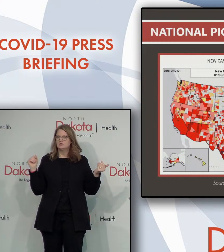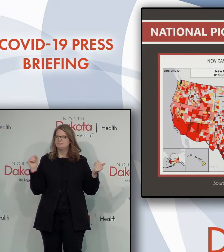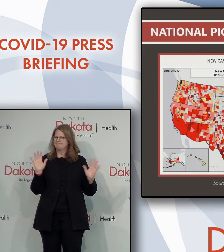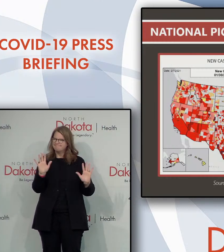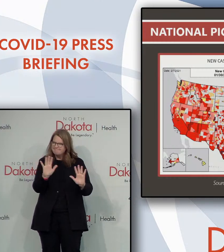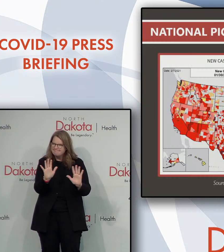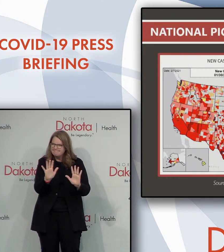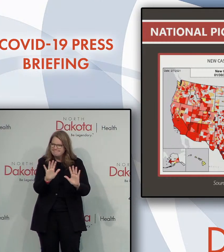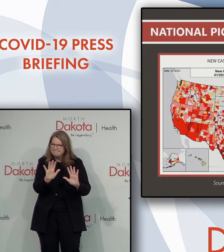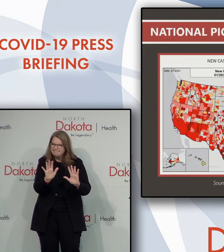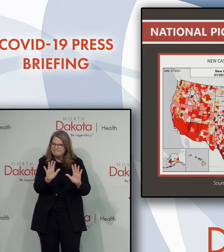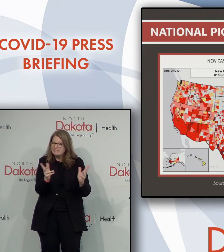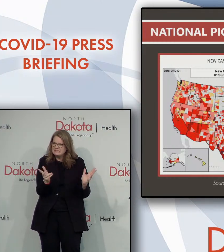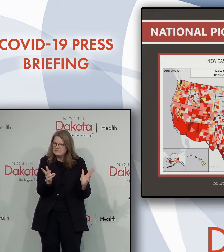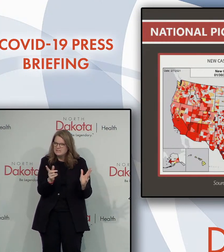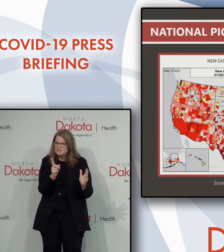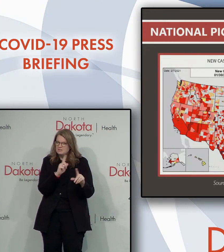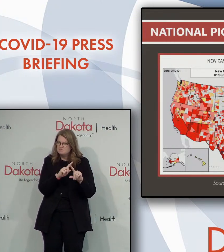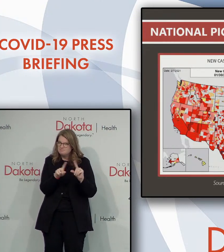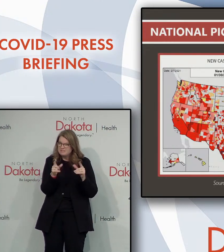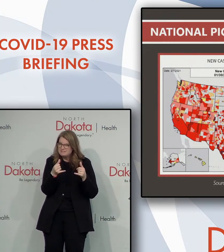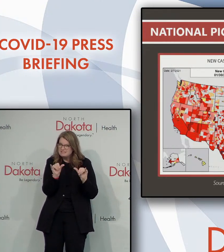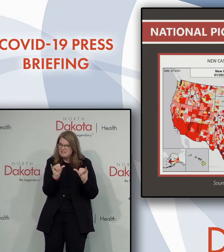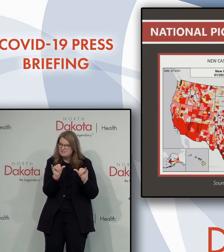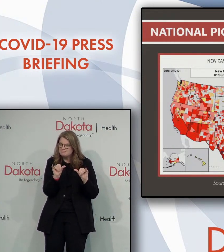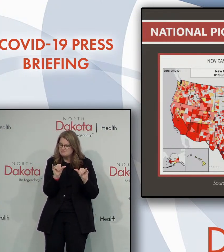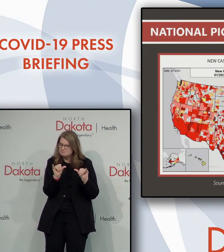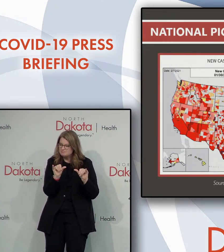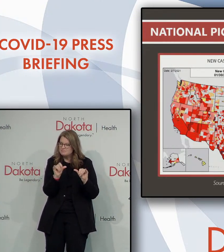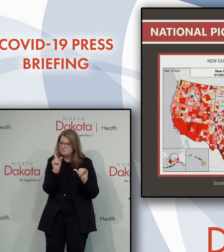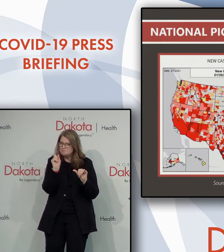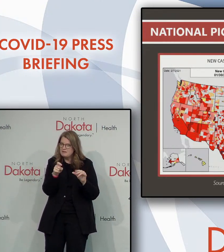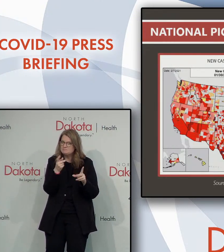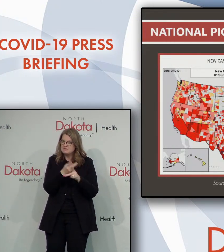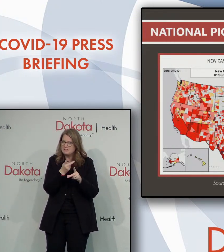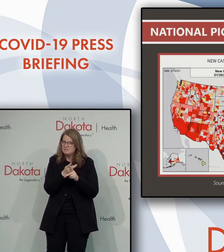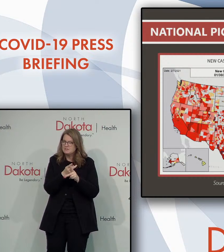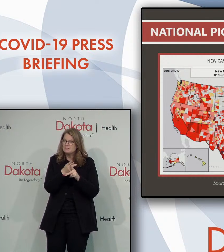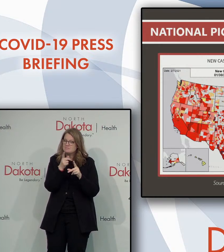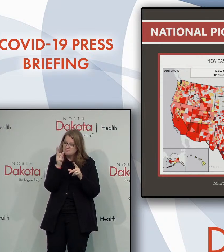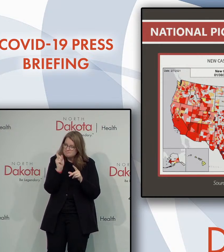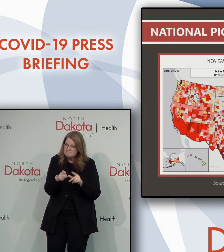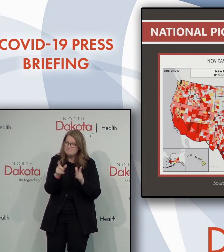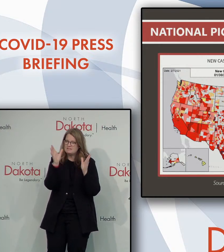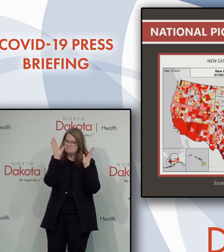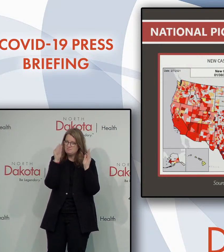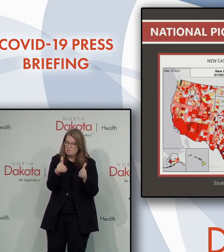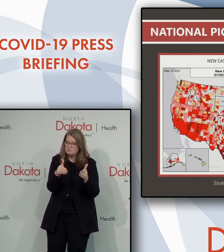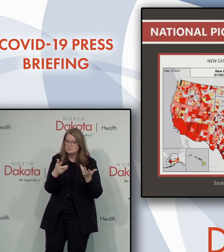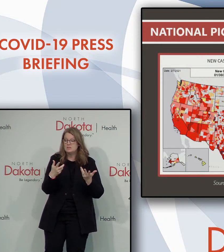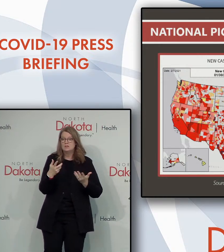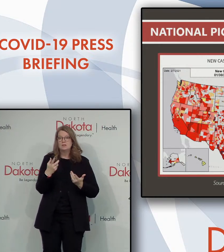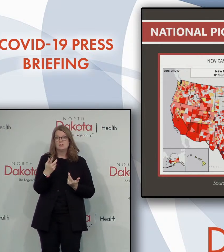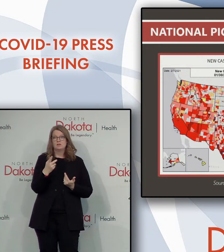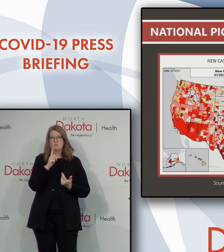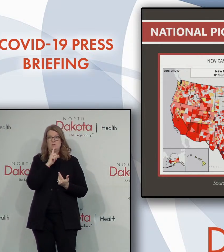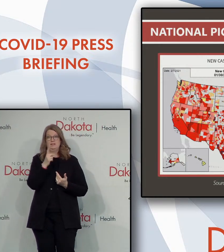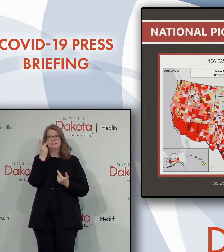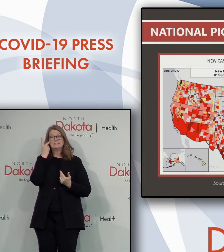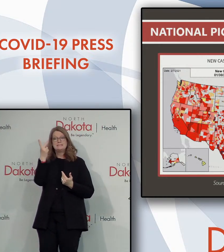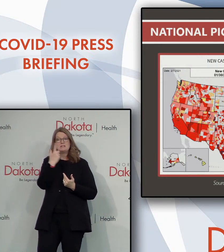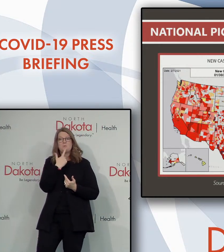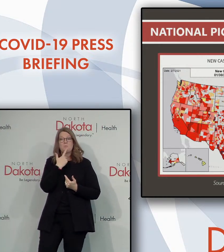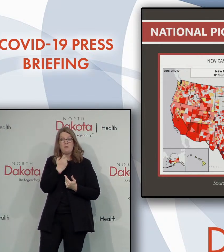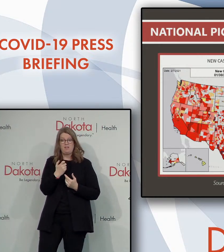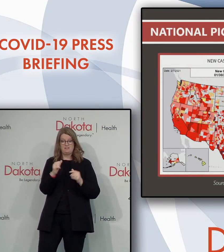But we still, of course, need to remain vigilant as we go forward. And one of the reasons we do, if you take a look at the red on